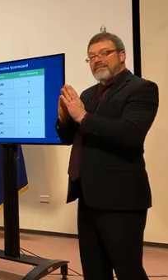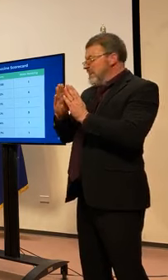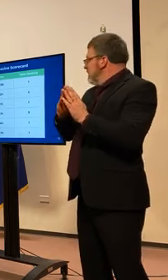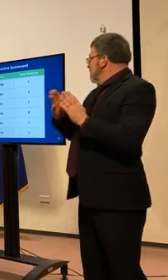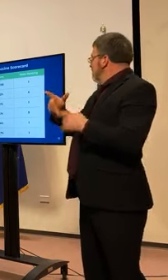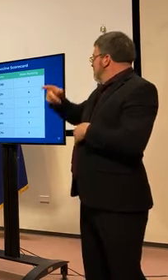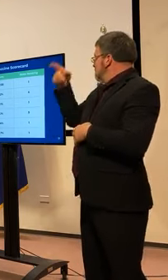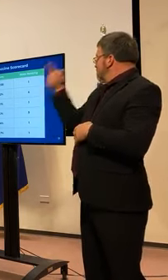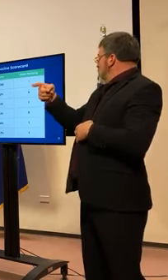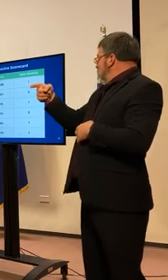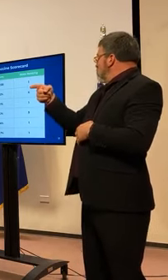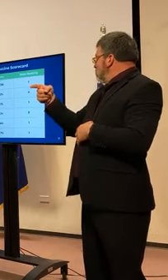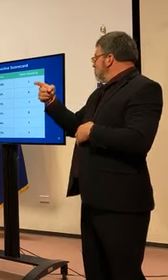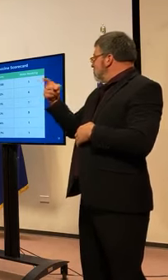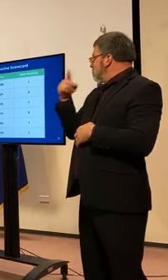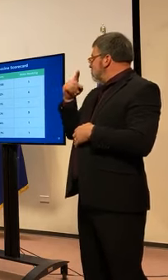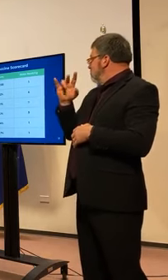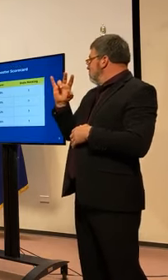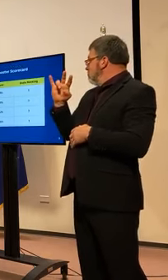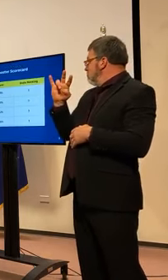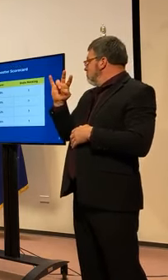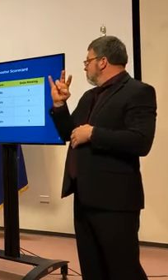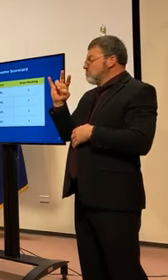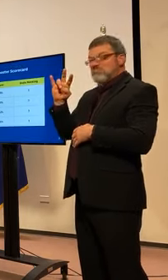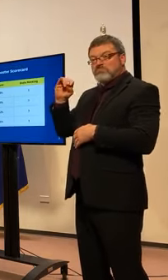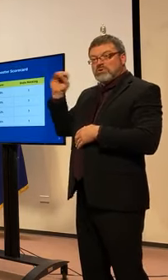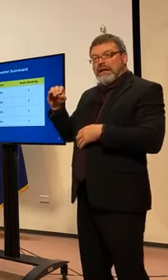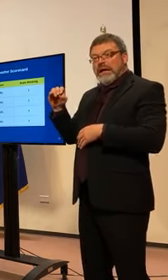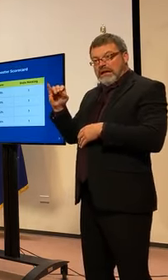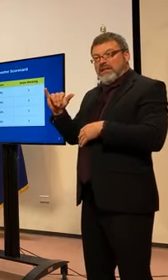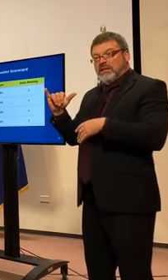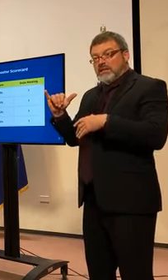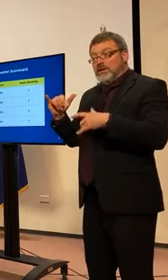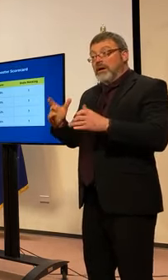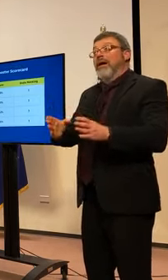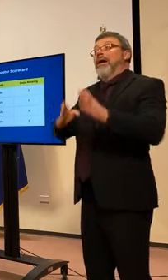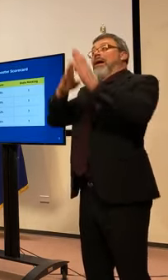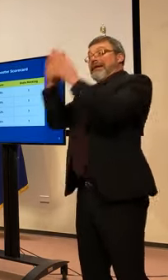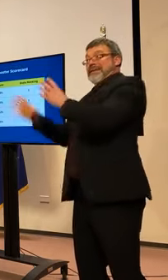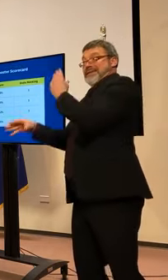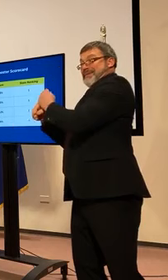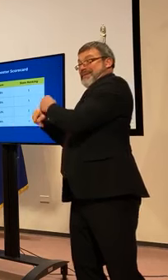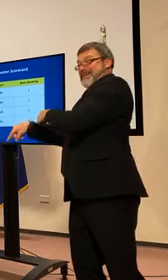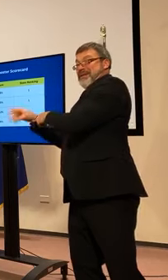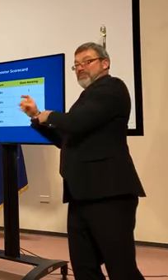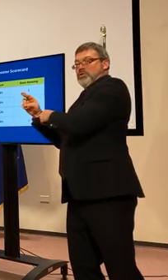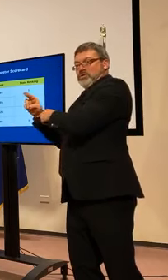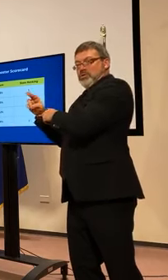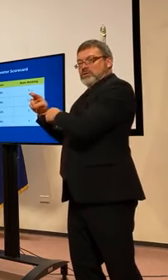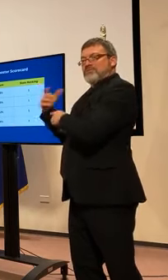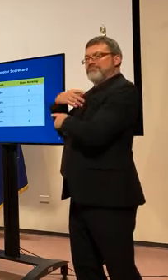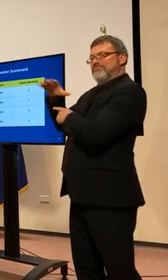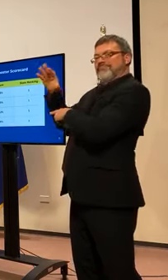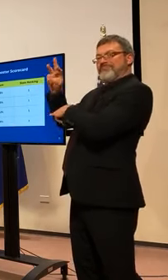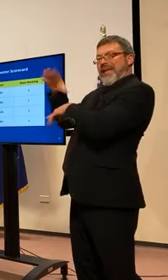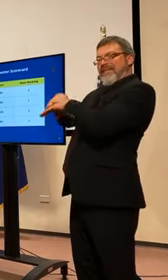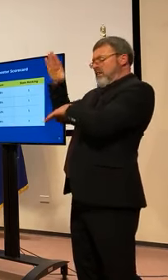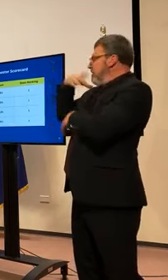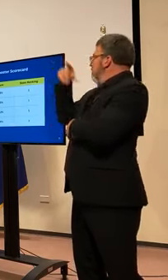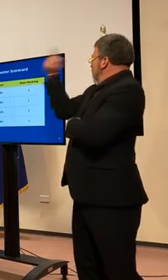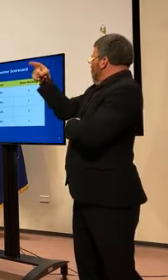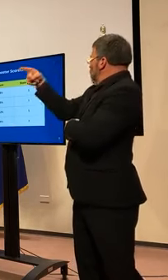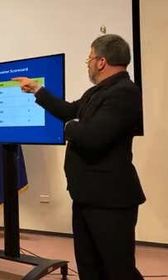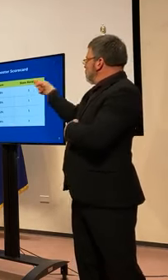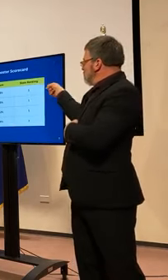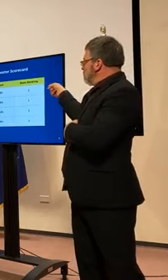first dose, so good news. And then finally, on the booster doses, we mentioned how we're number one on 65 and older, but uptake across the population